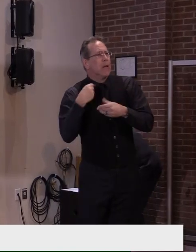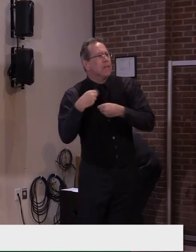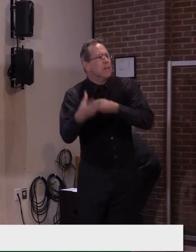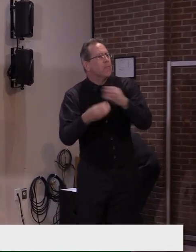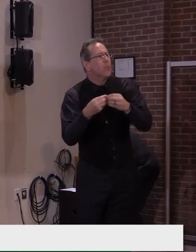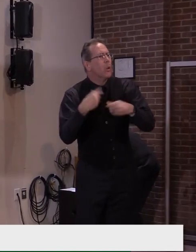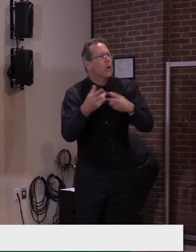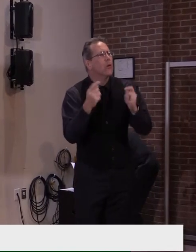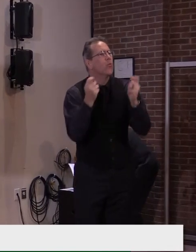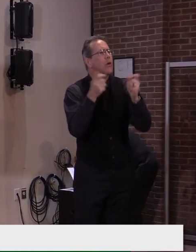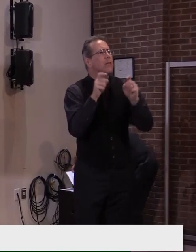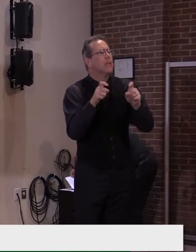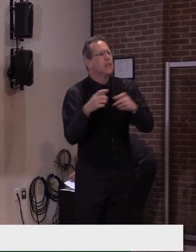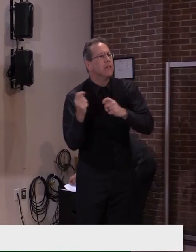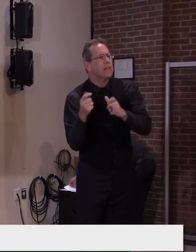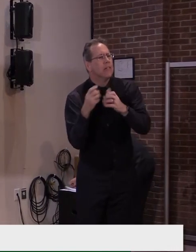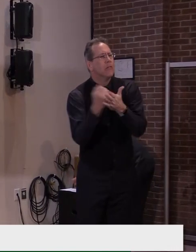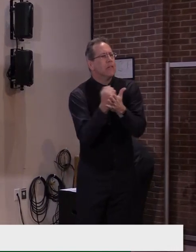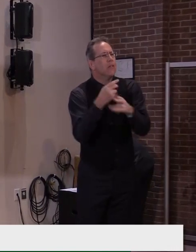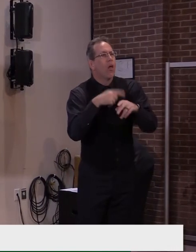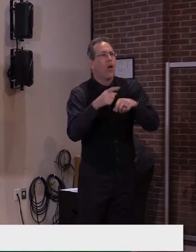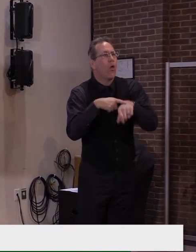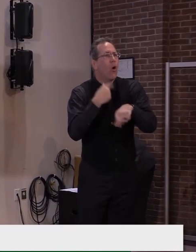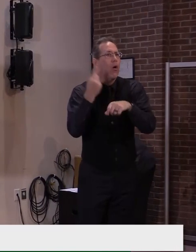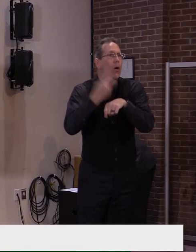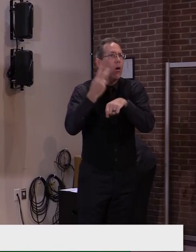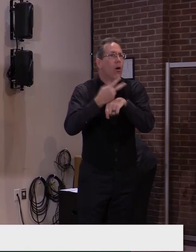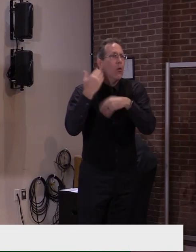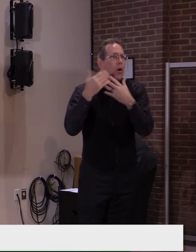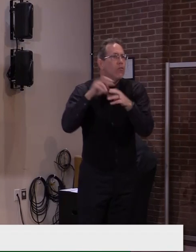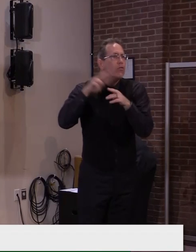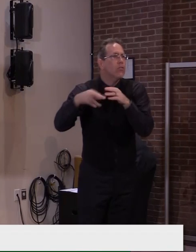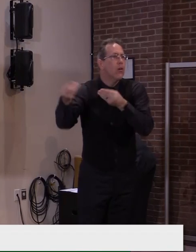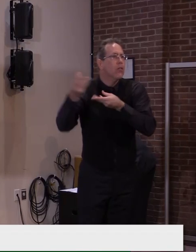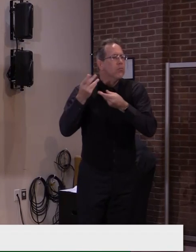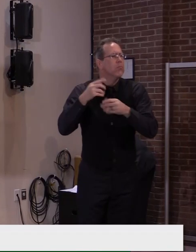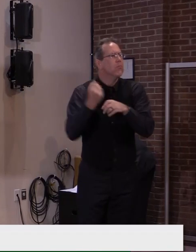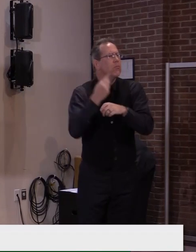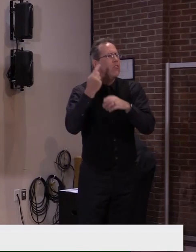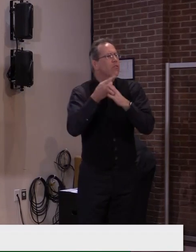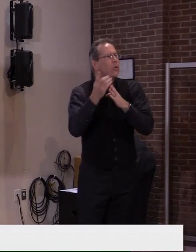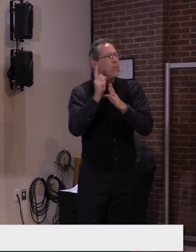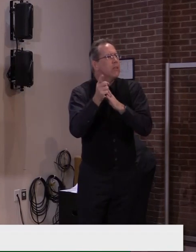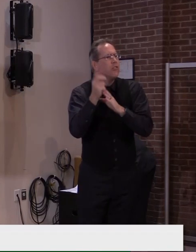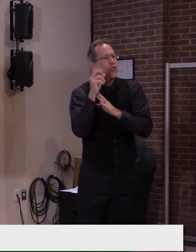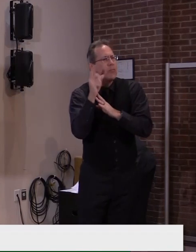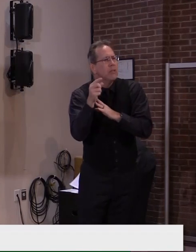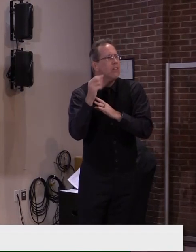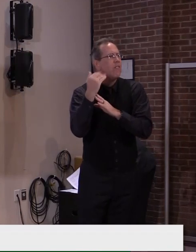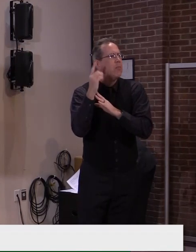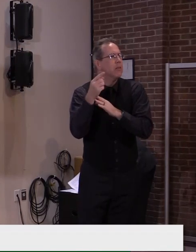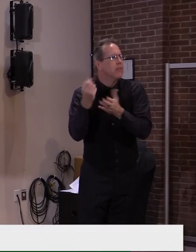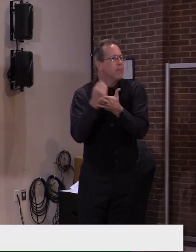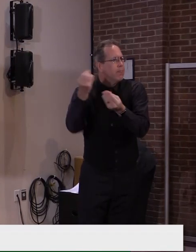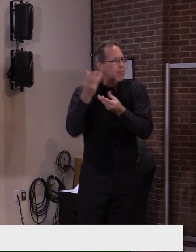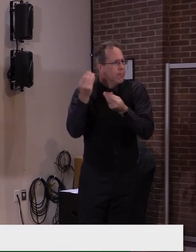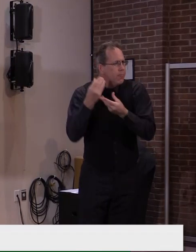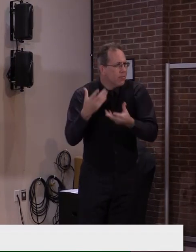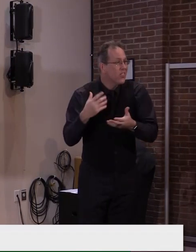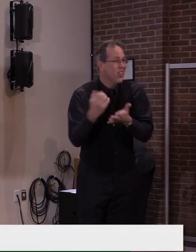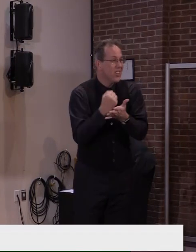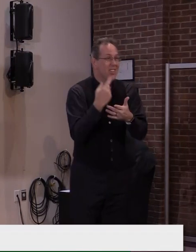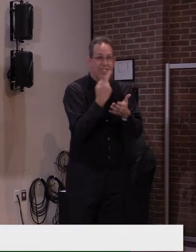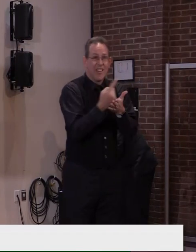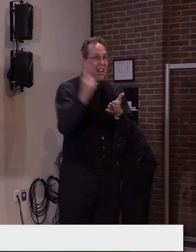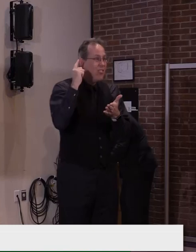how useful and important they are. And we handed out tens of thousands of them last week and will continue to